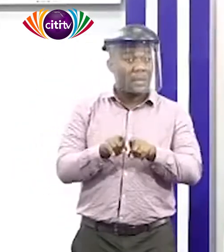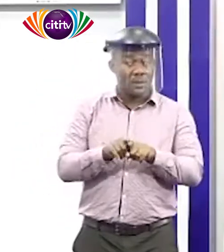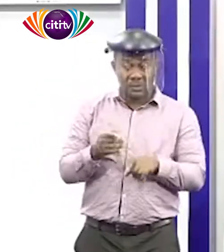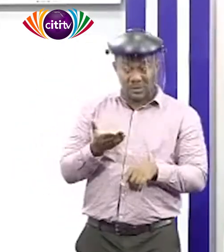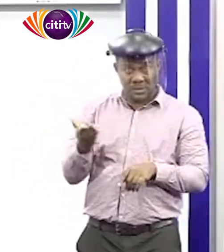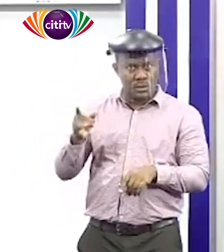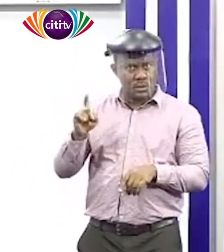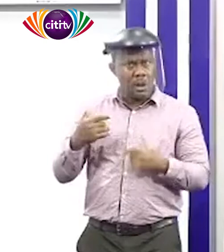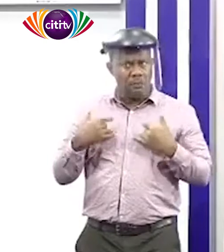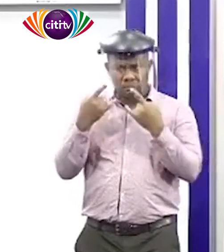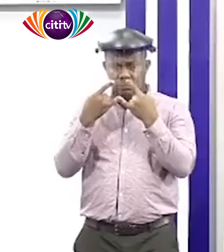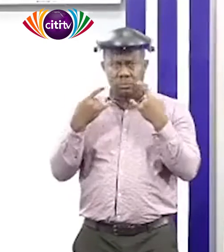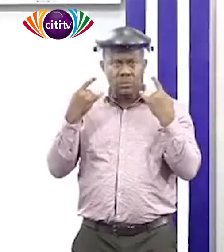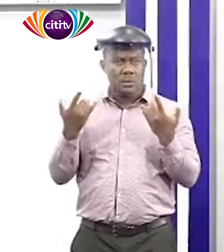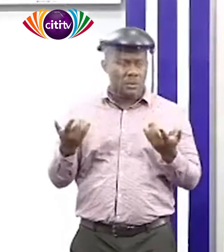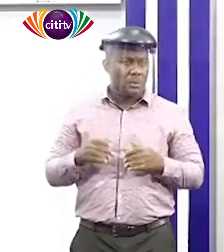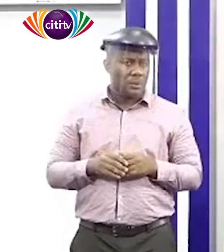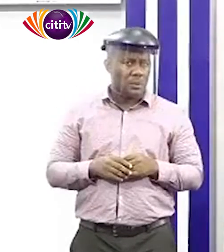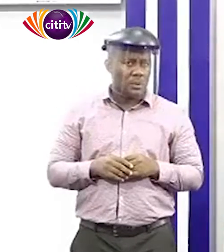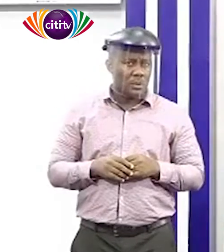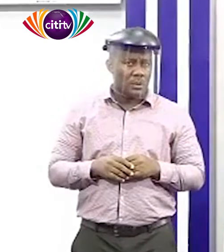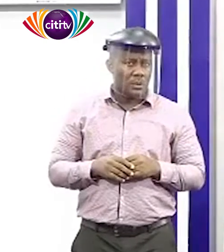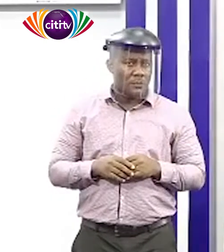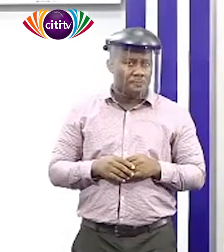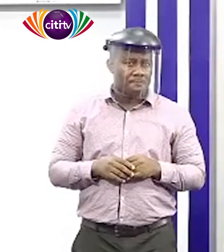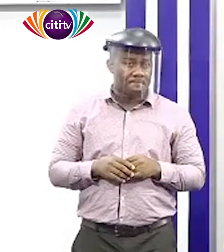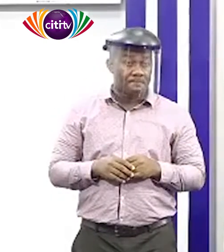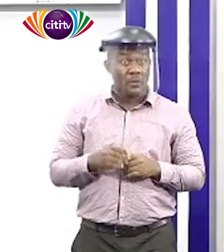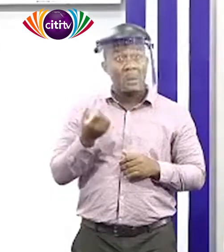personal mask, sajada, or